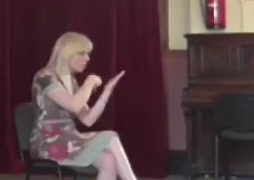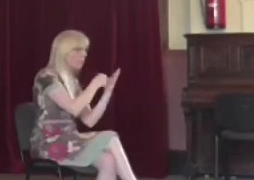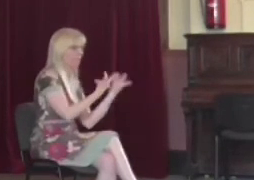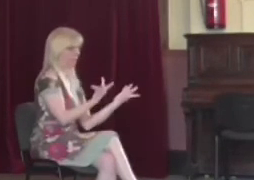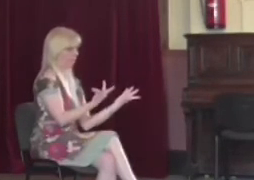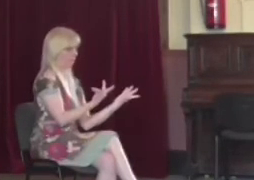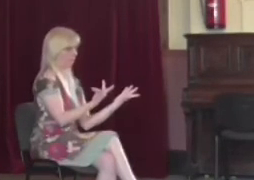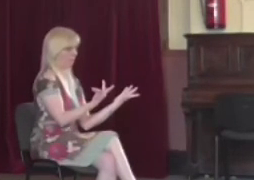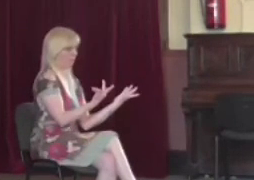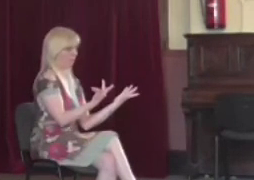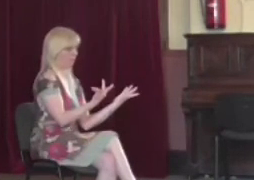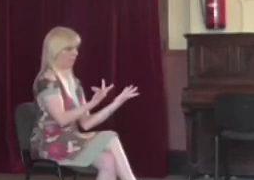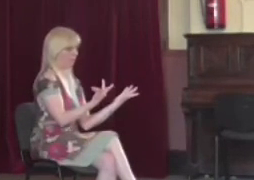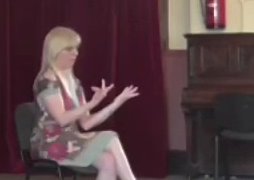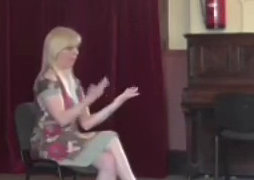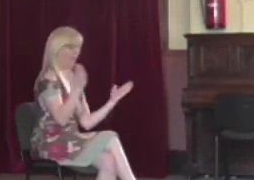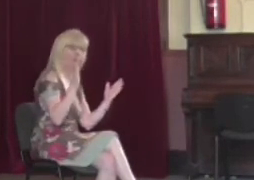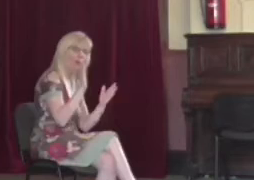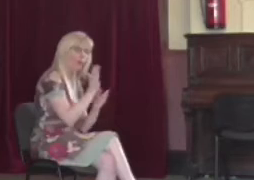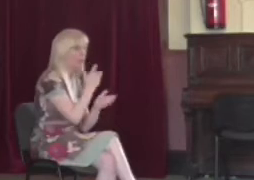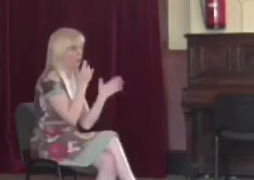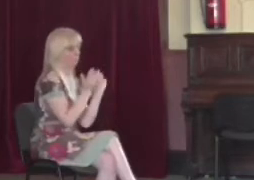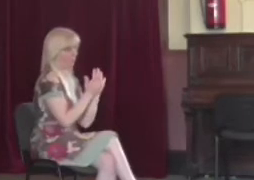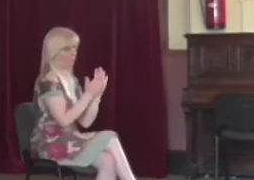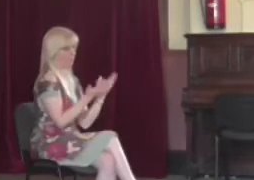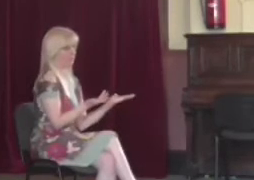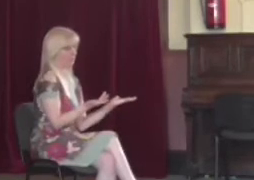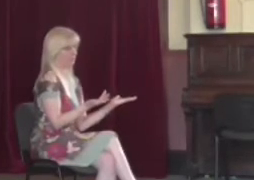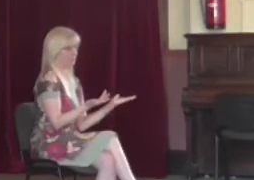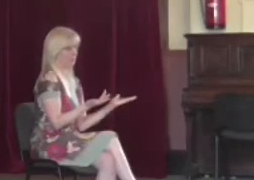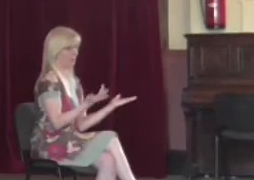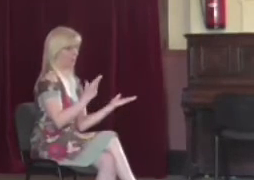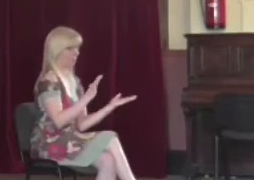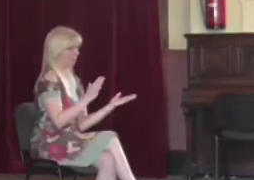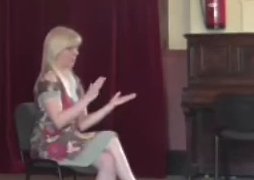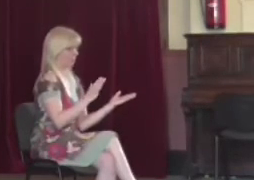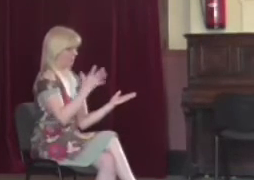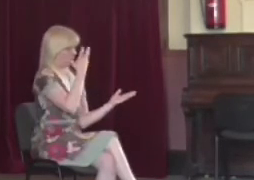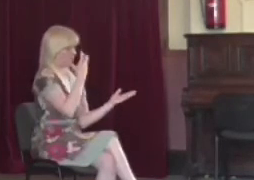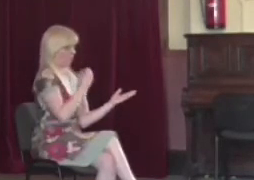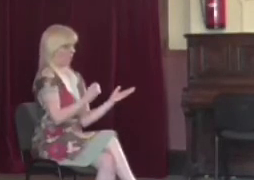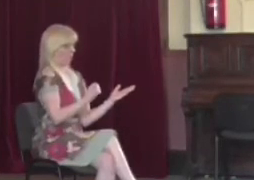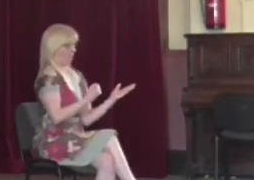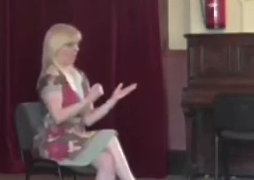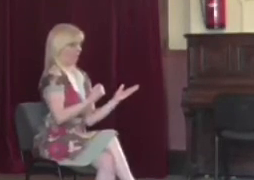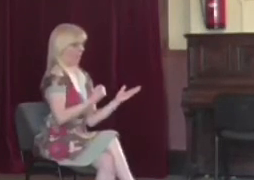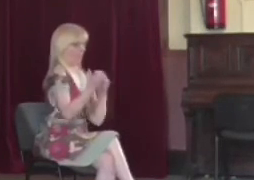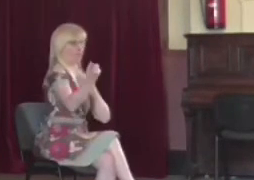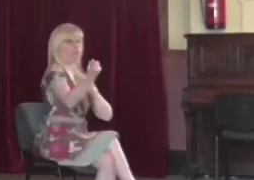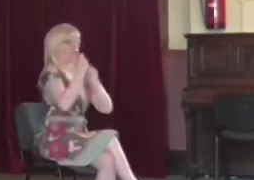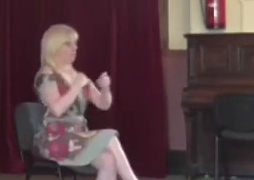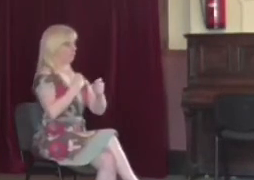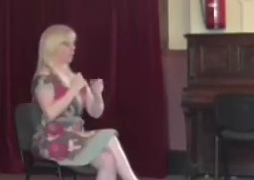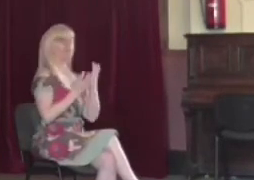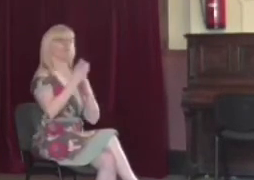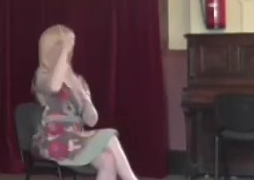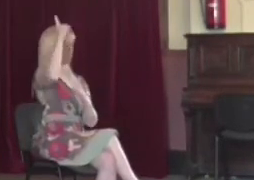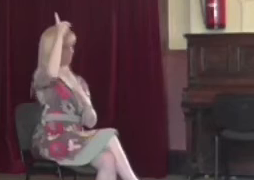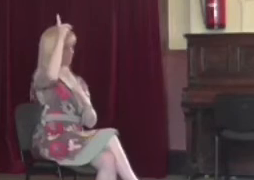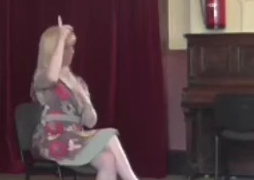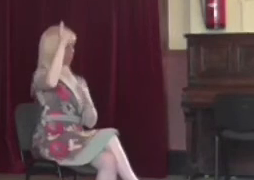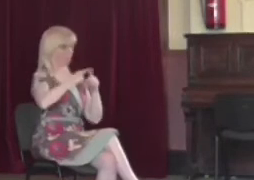But he said this, for I'm already being poured out like a drink